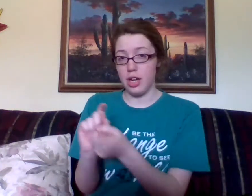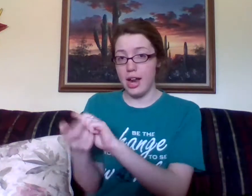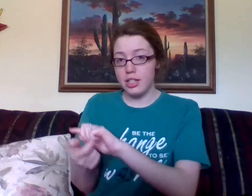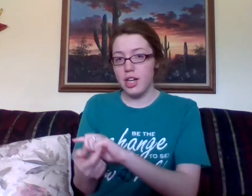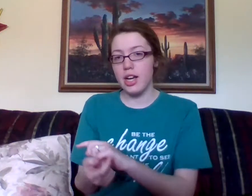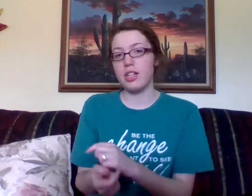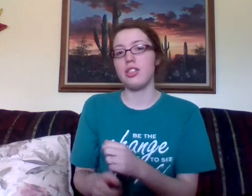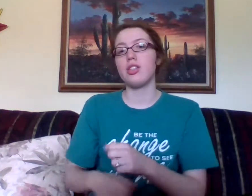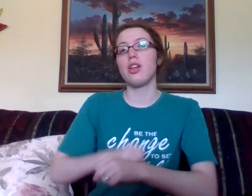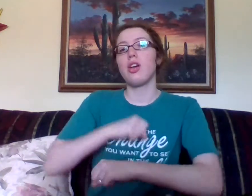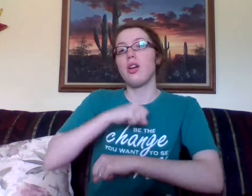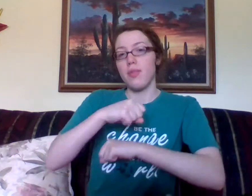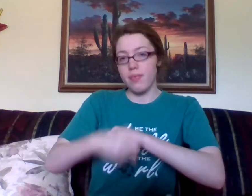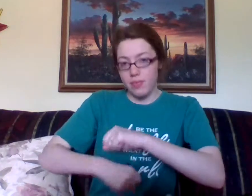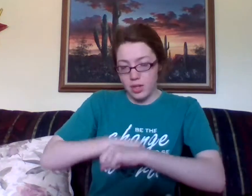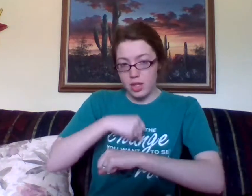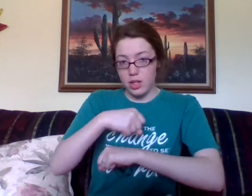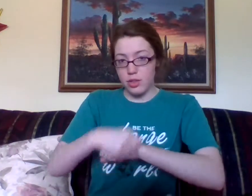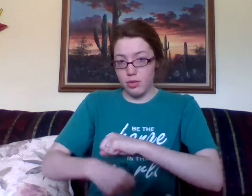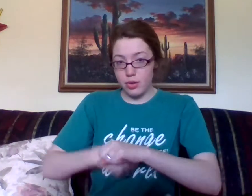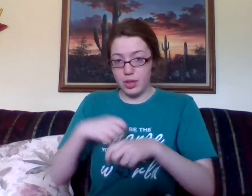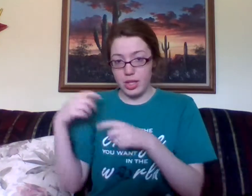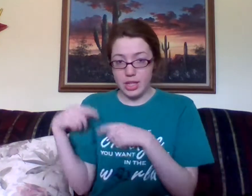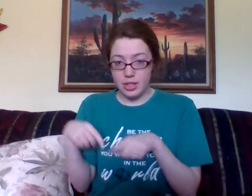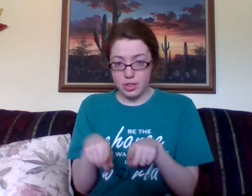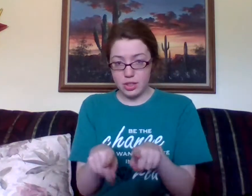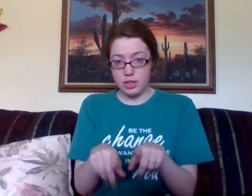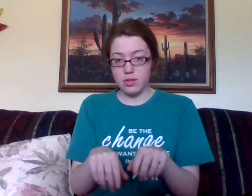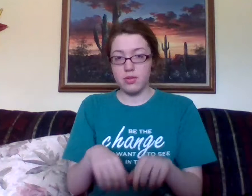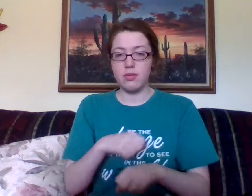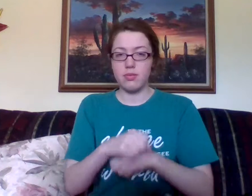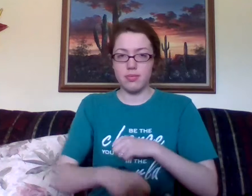and changed through the years.